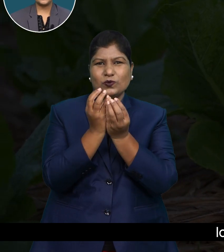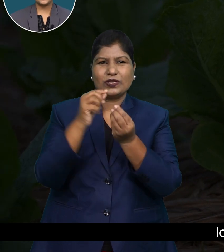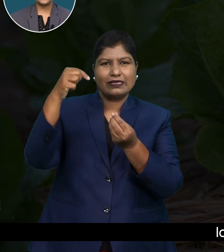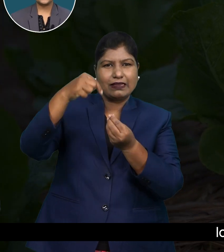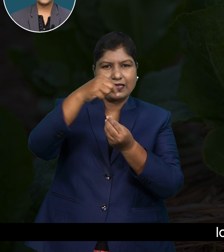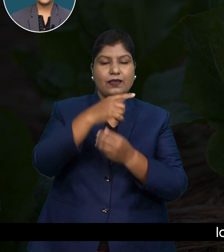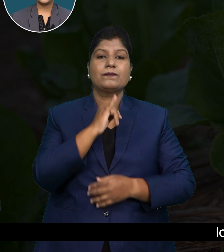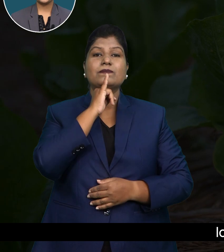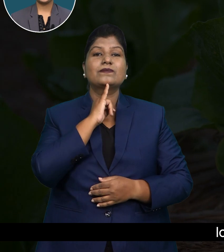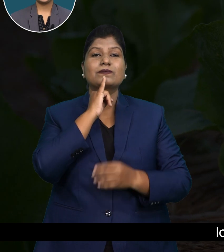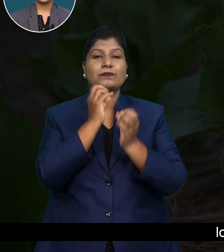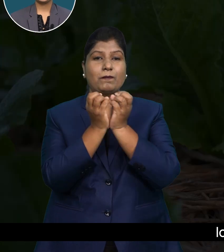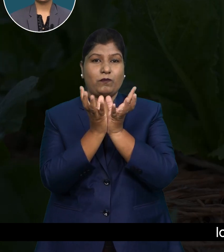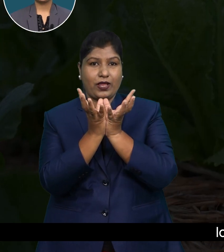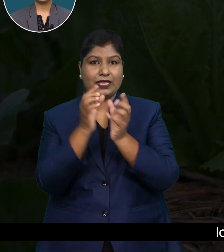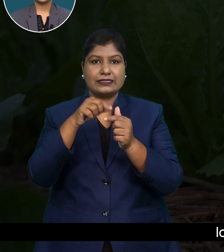lotus stems,